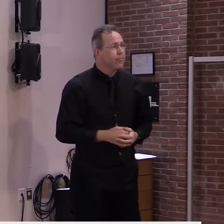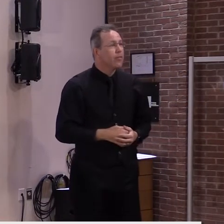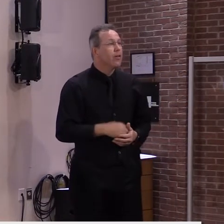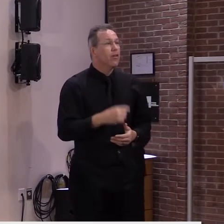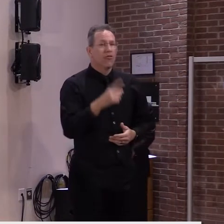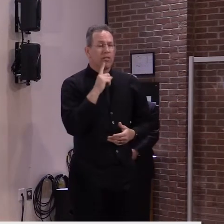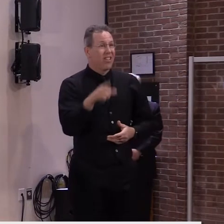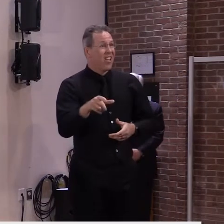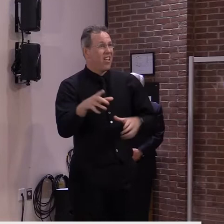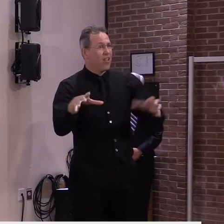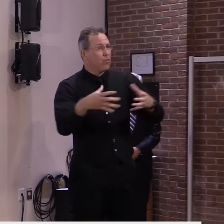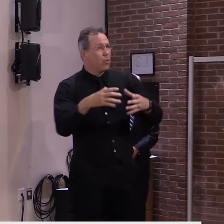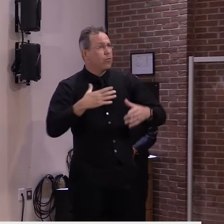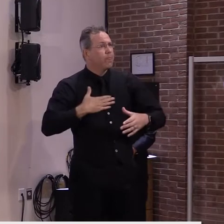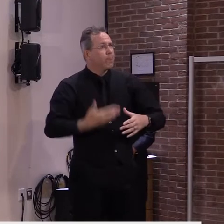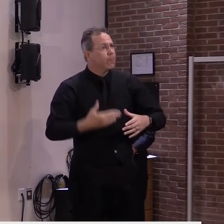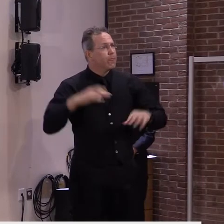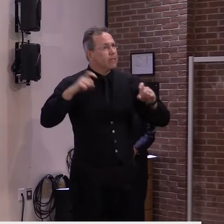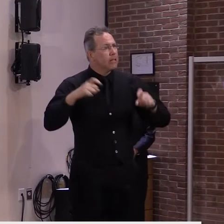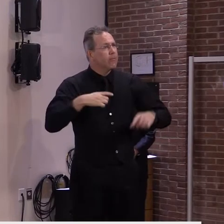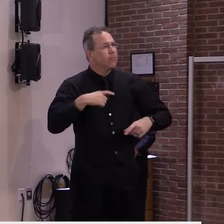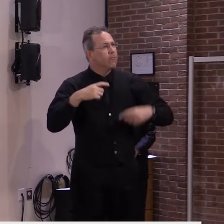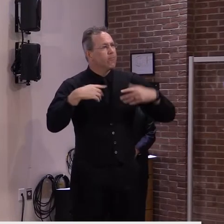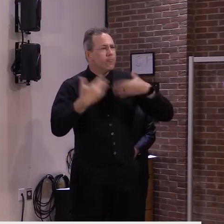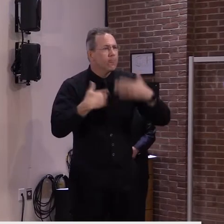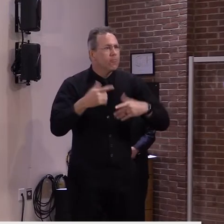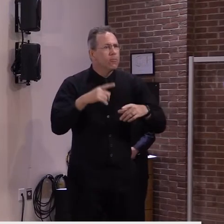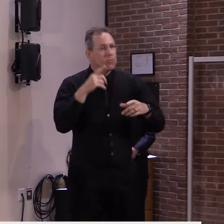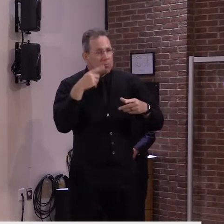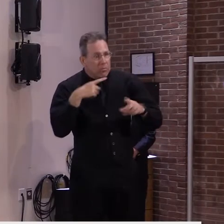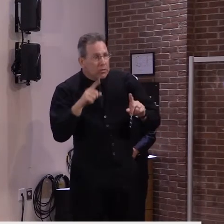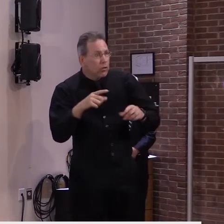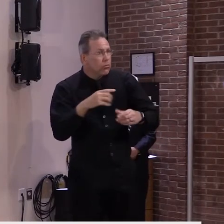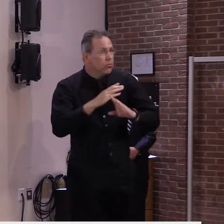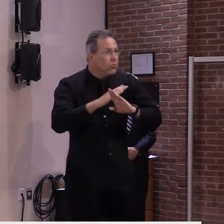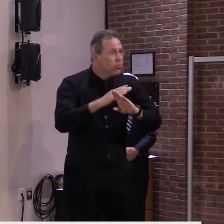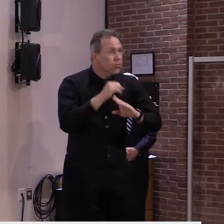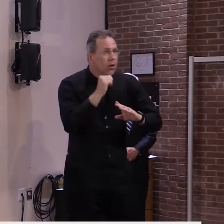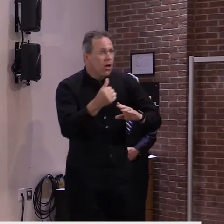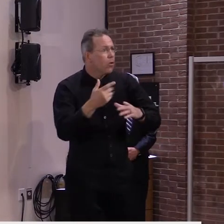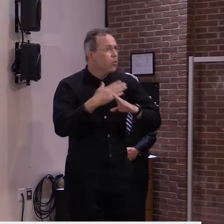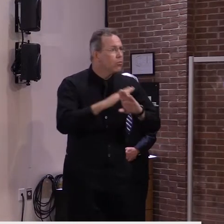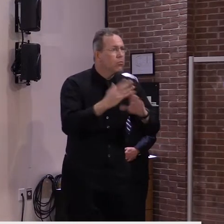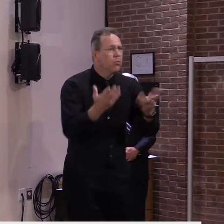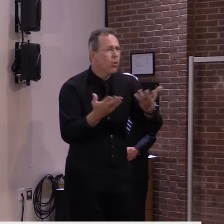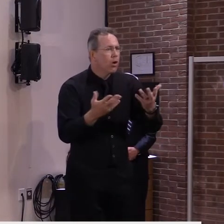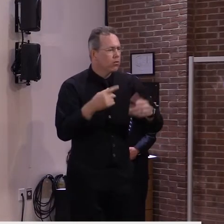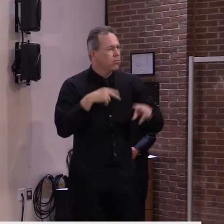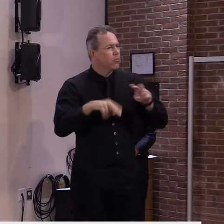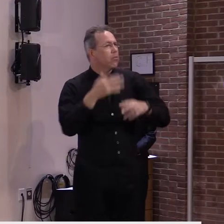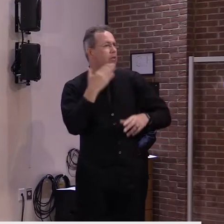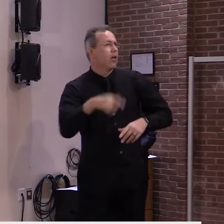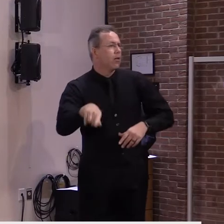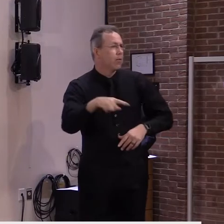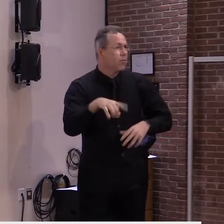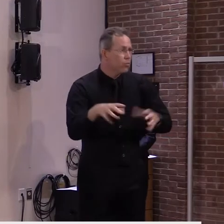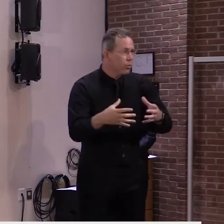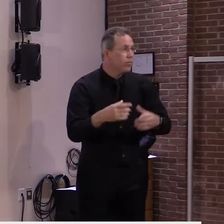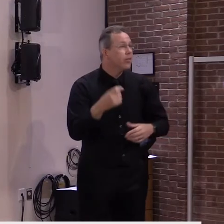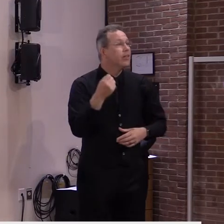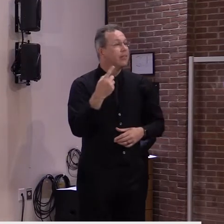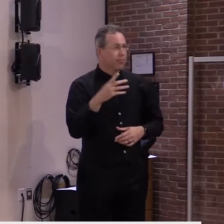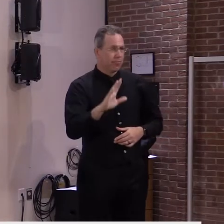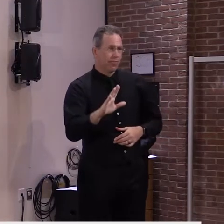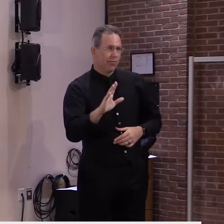efficacy and safety. Second, I want to inform them that, as they probably are